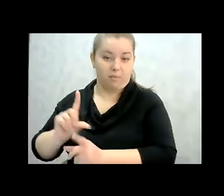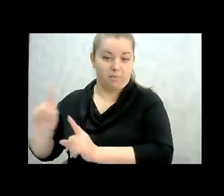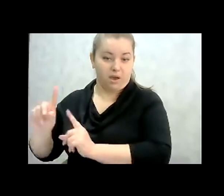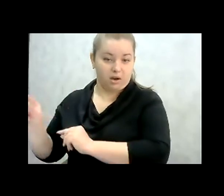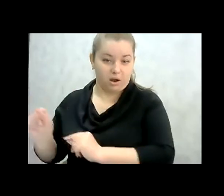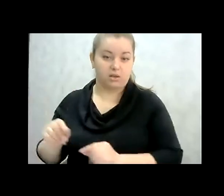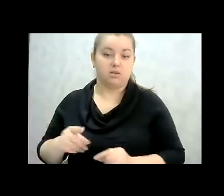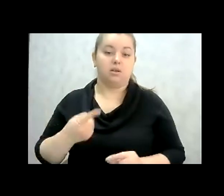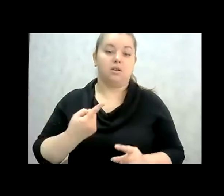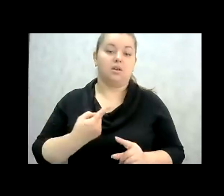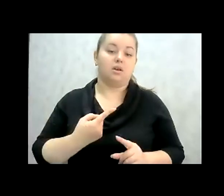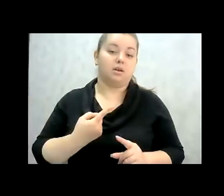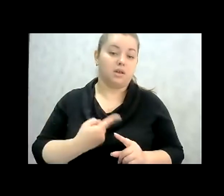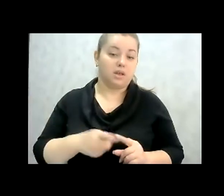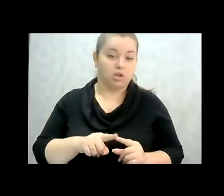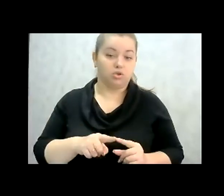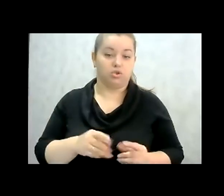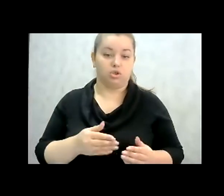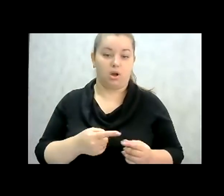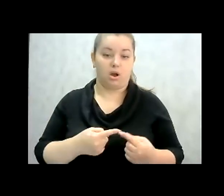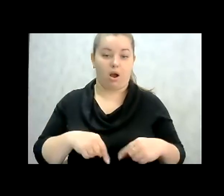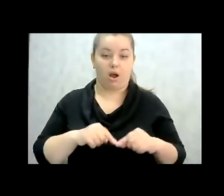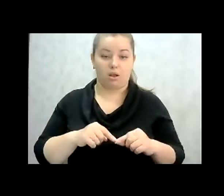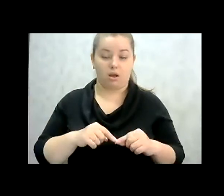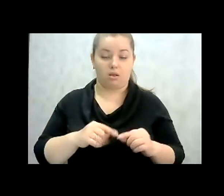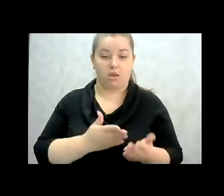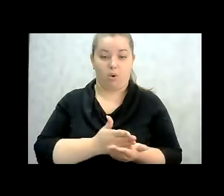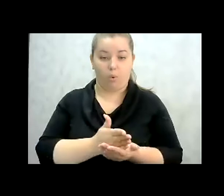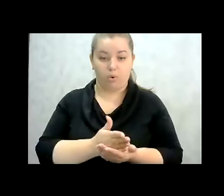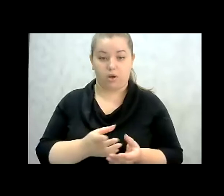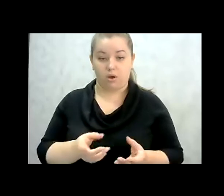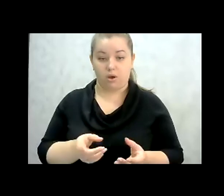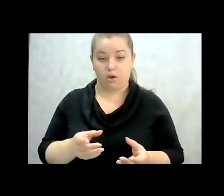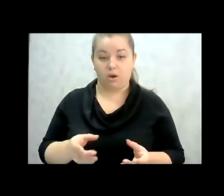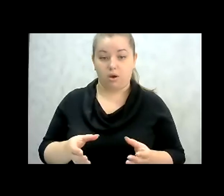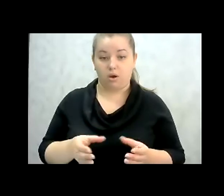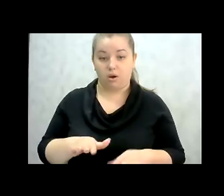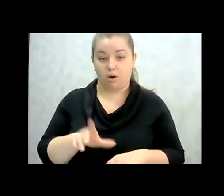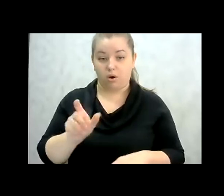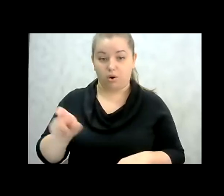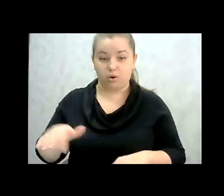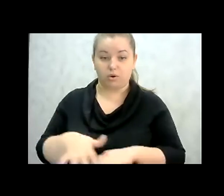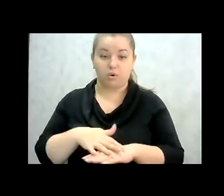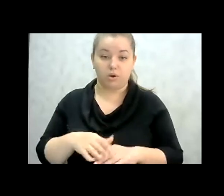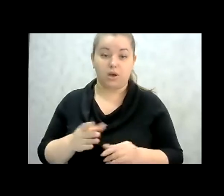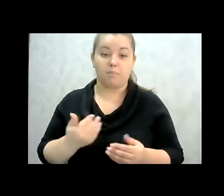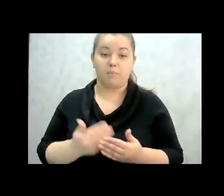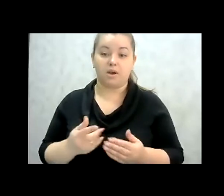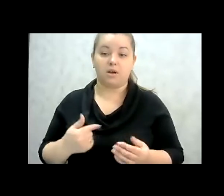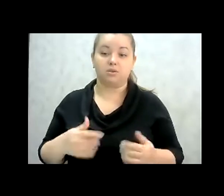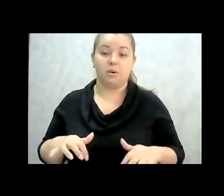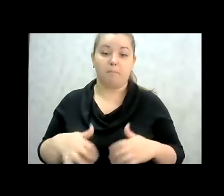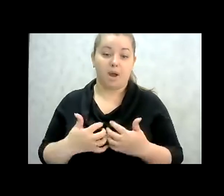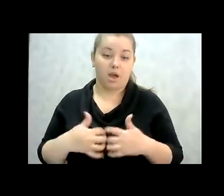issues that labor migrants or IDPs face. However, in general and by and